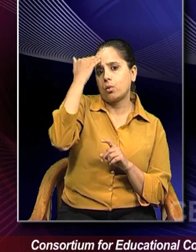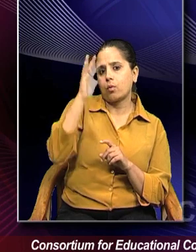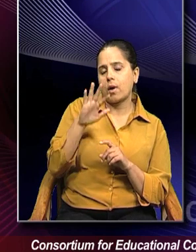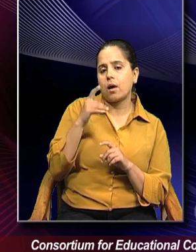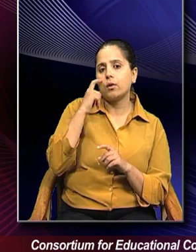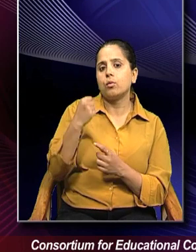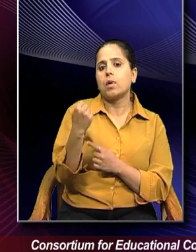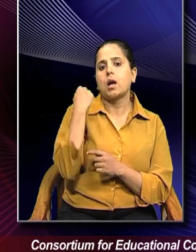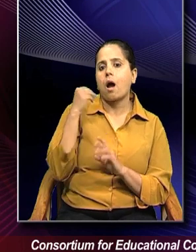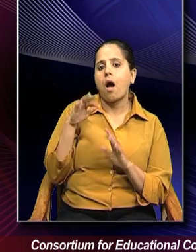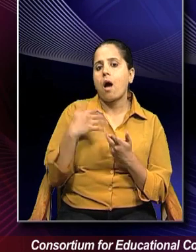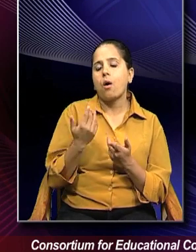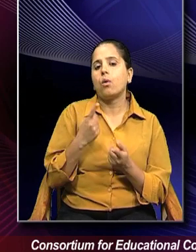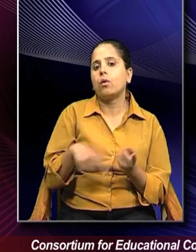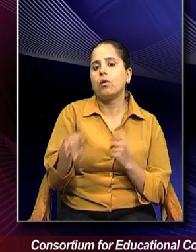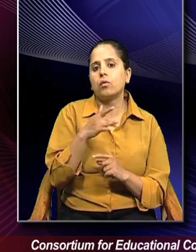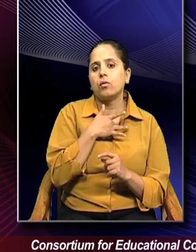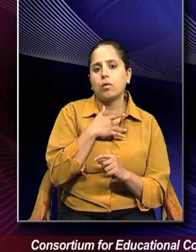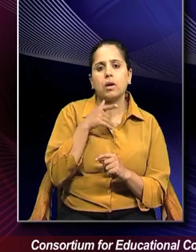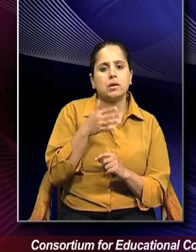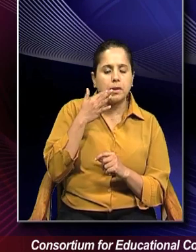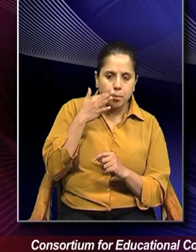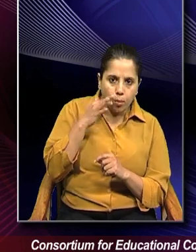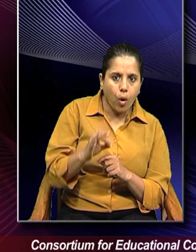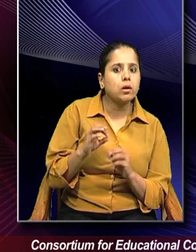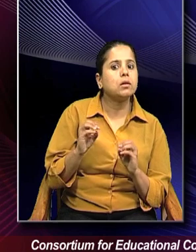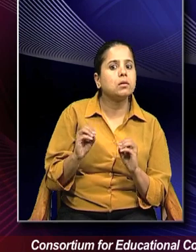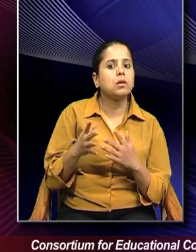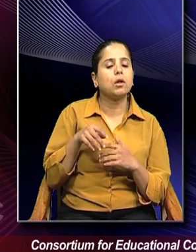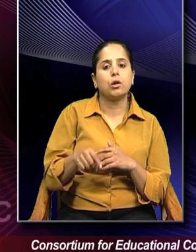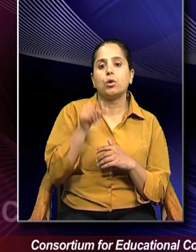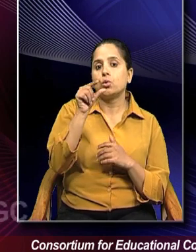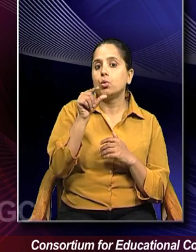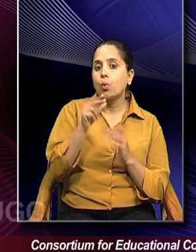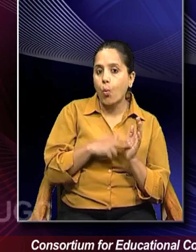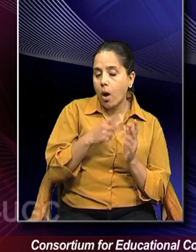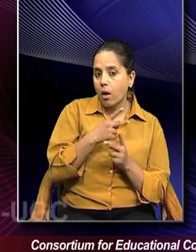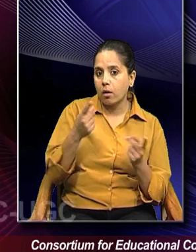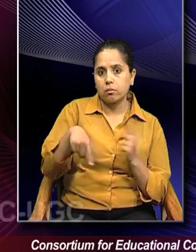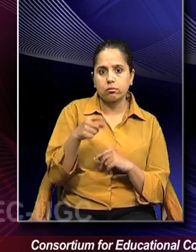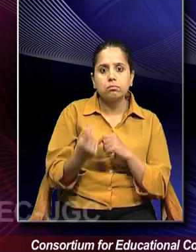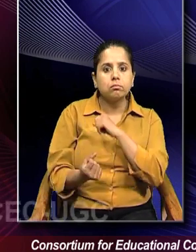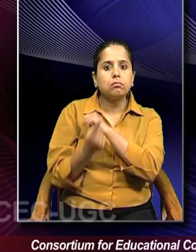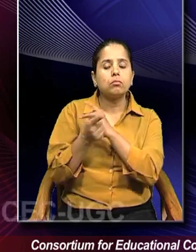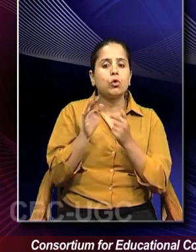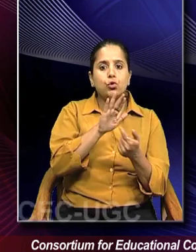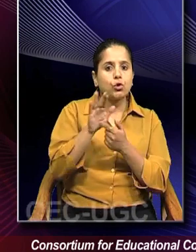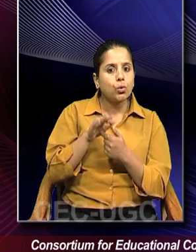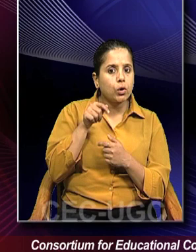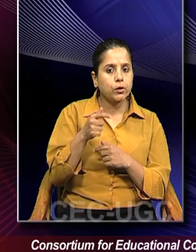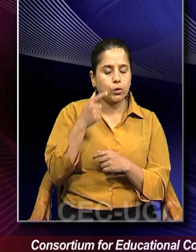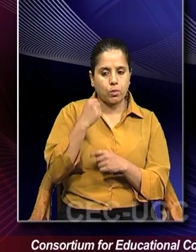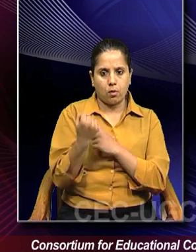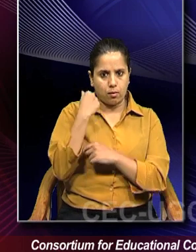human rights have become so important, how the United Nations came out with a Charter of Human